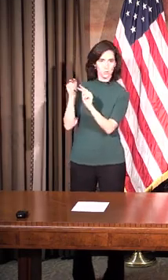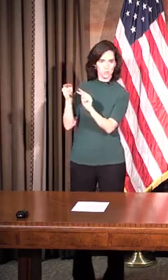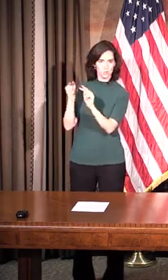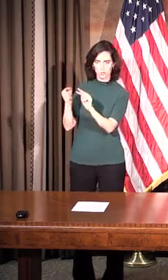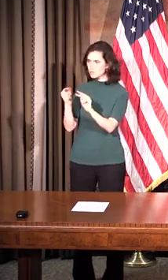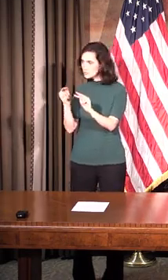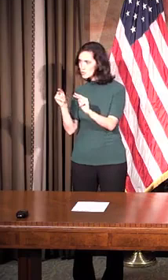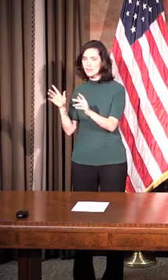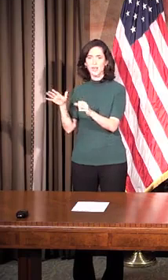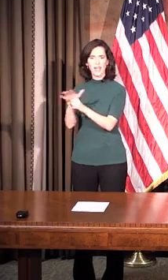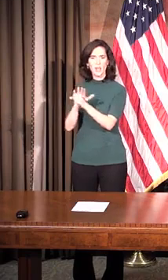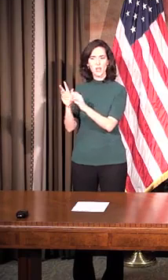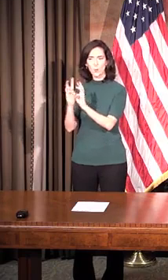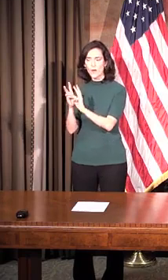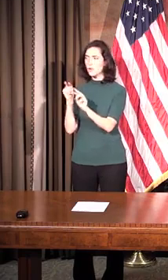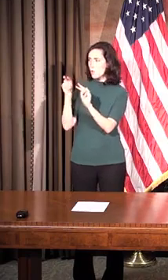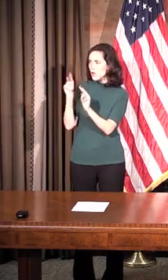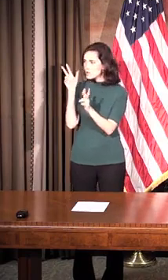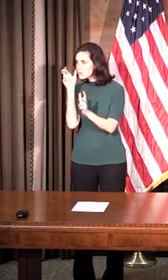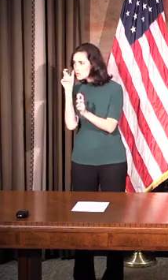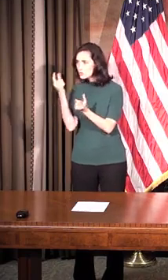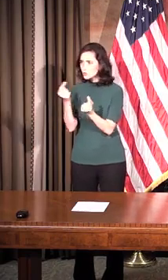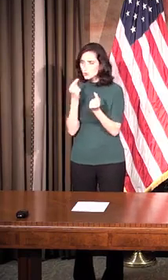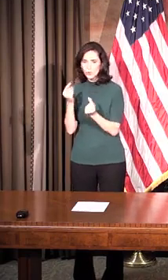the instructions of your local officials.